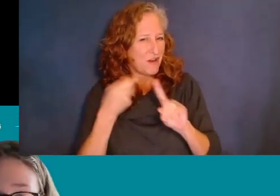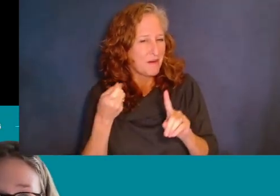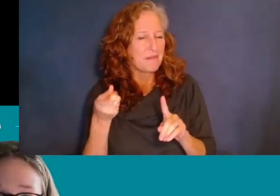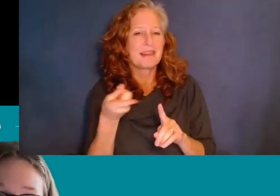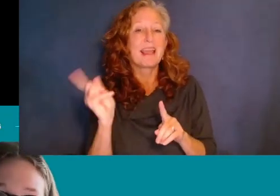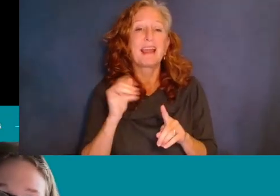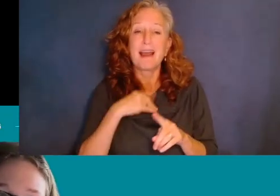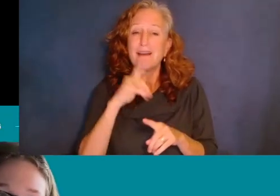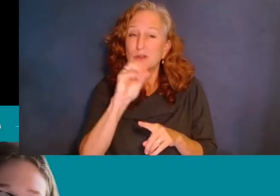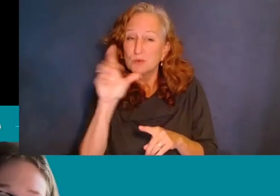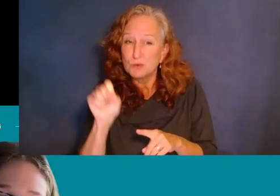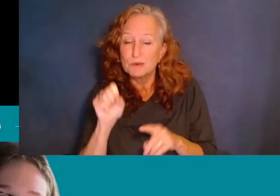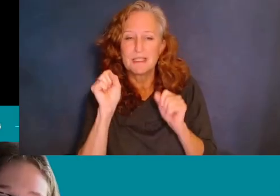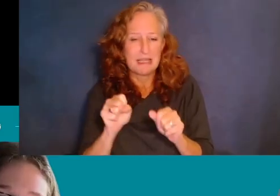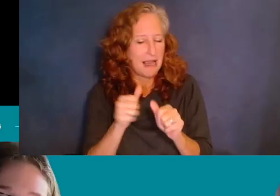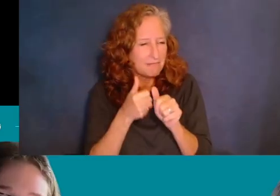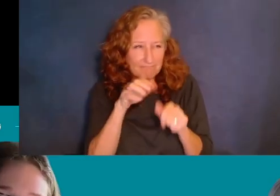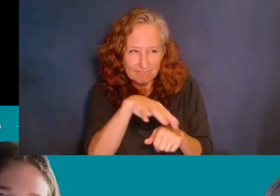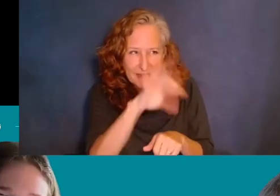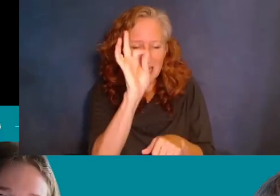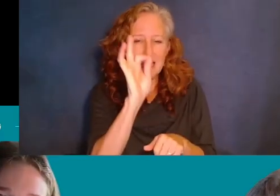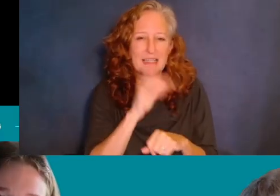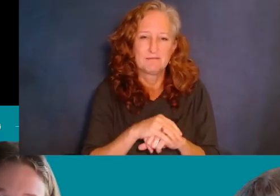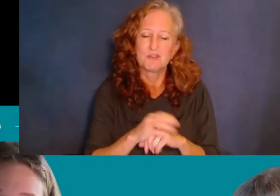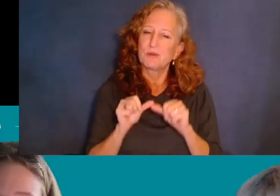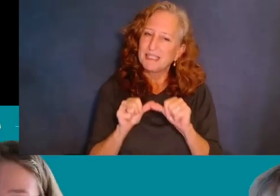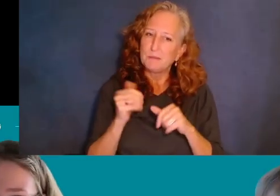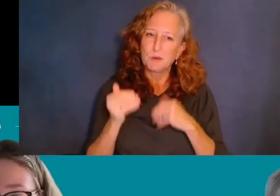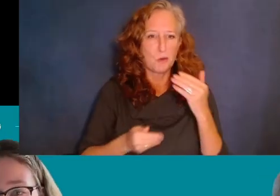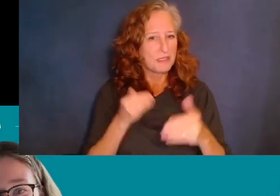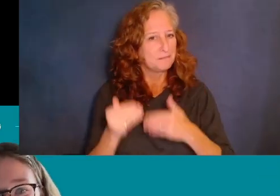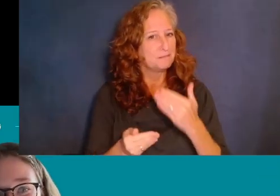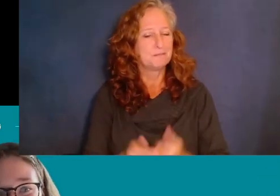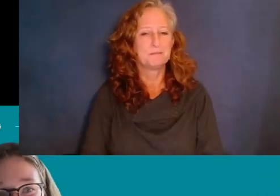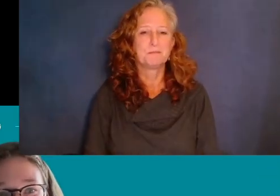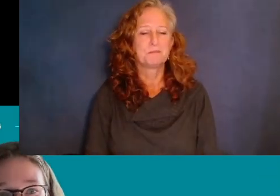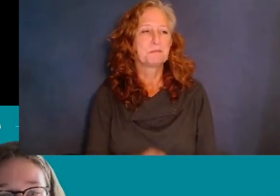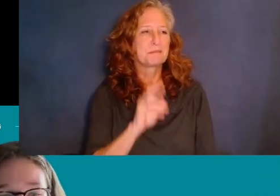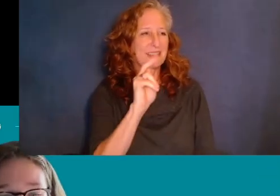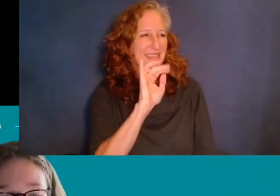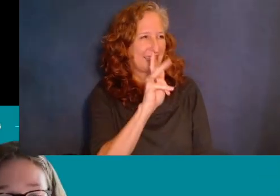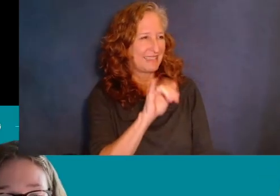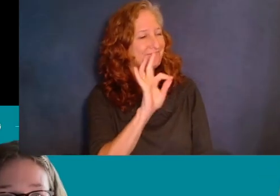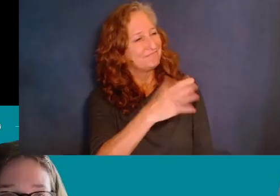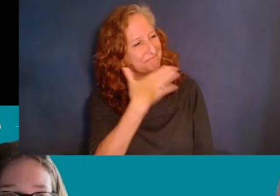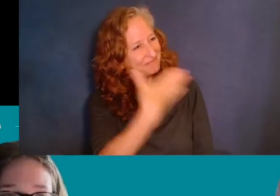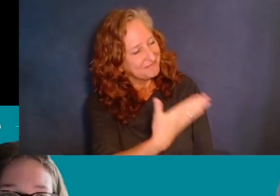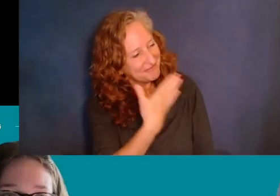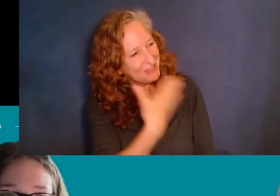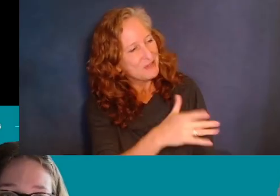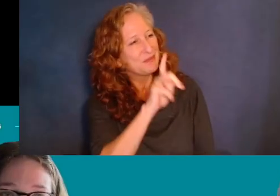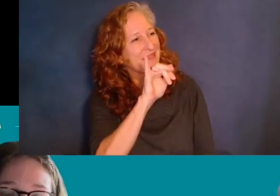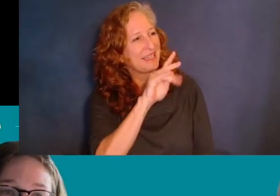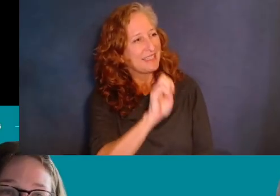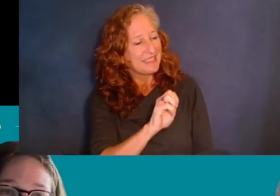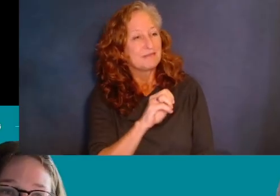pushing forward. Thanks a lot. Well, with that, Lane, I'm gonna just say thank you so